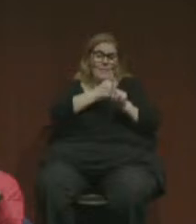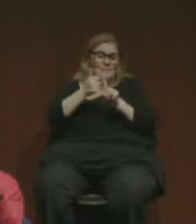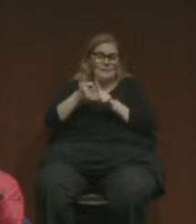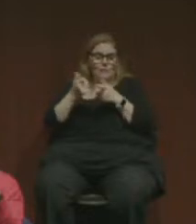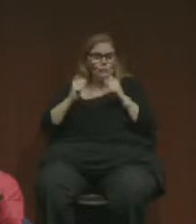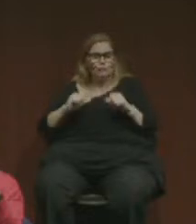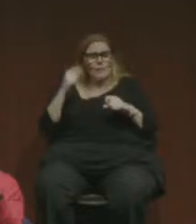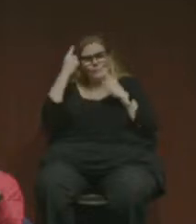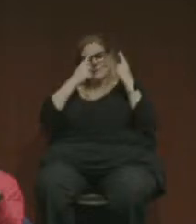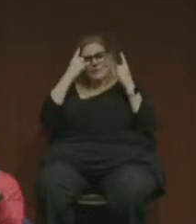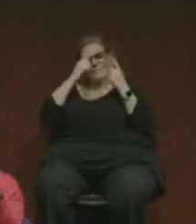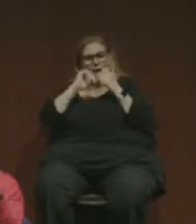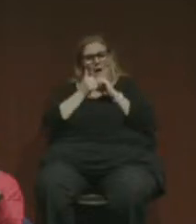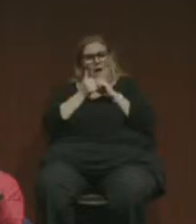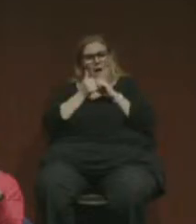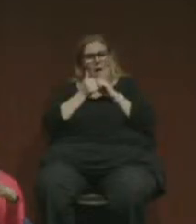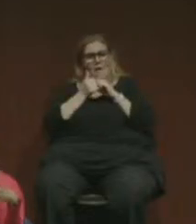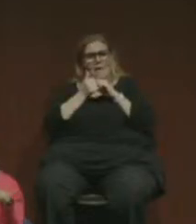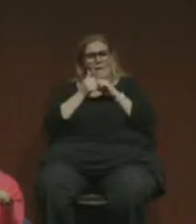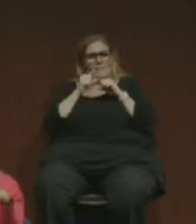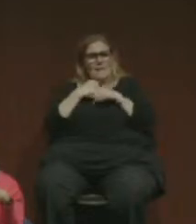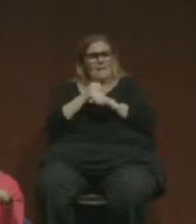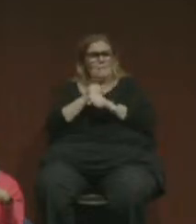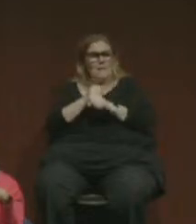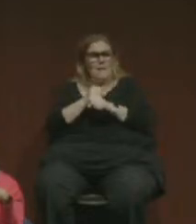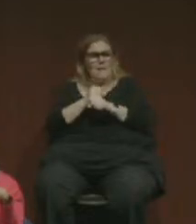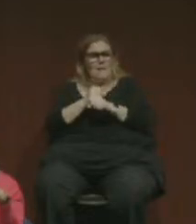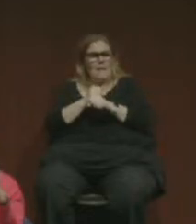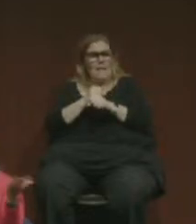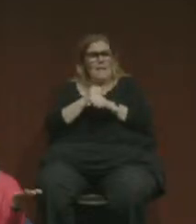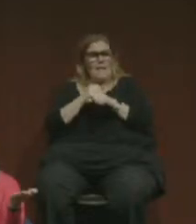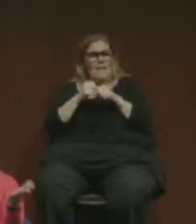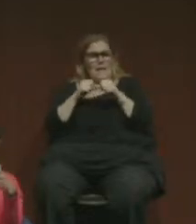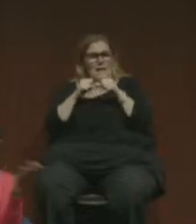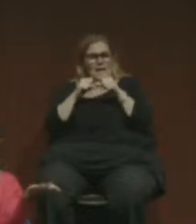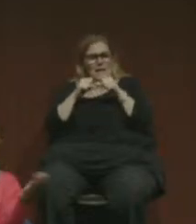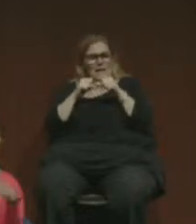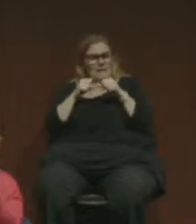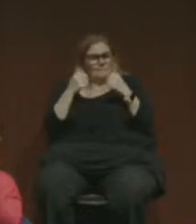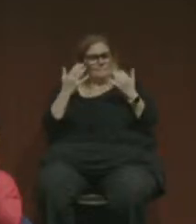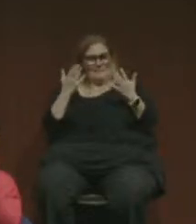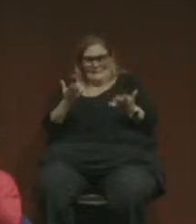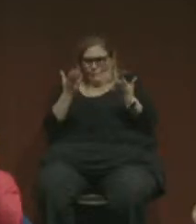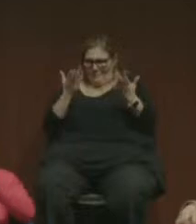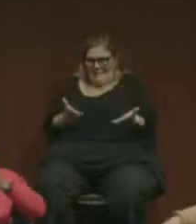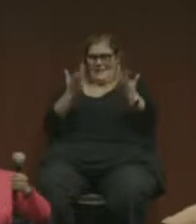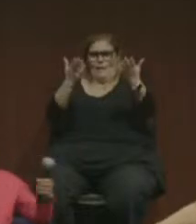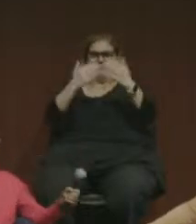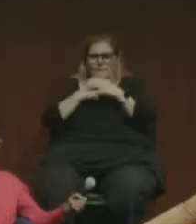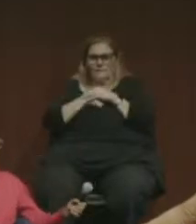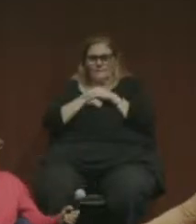think about how to make, create emancipatory presence for themselves.